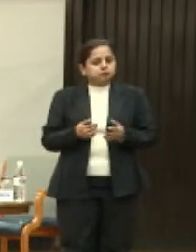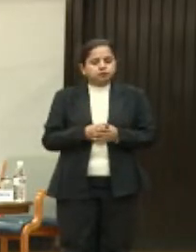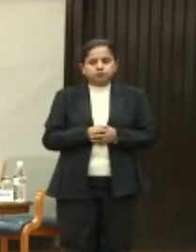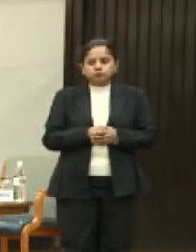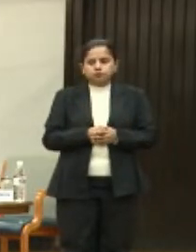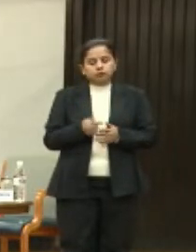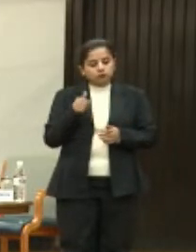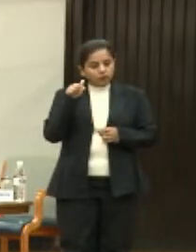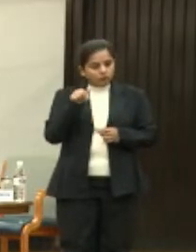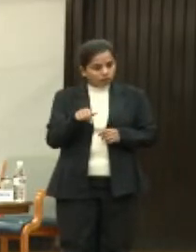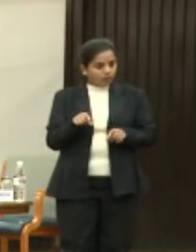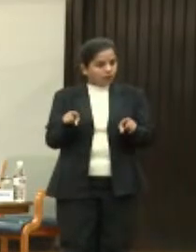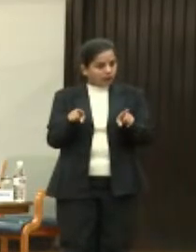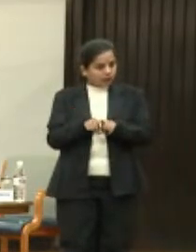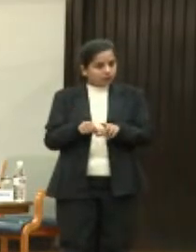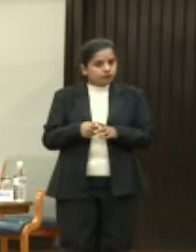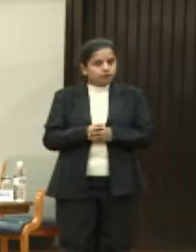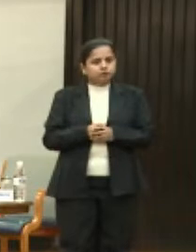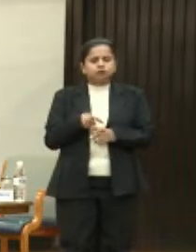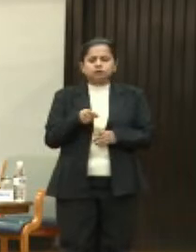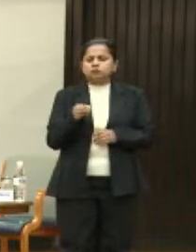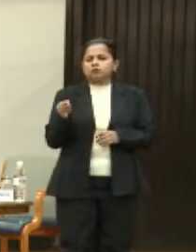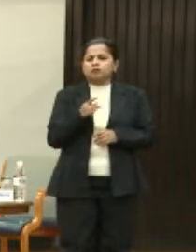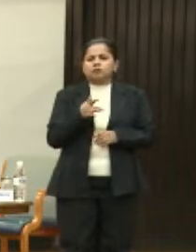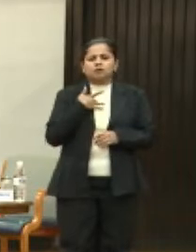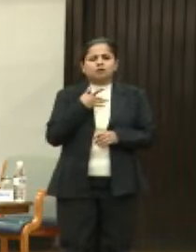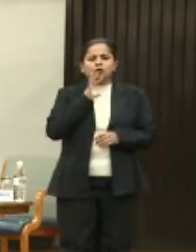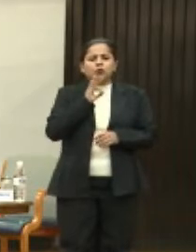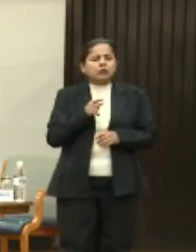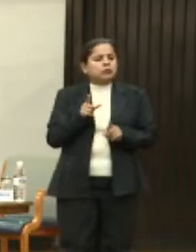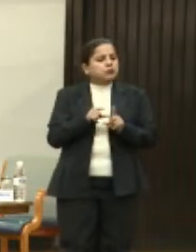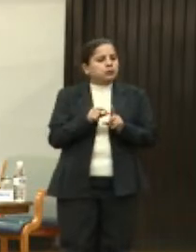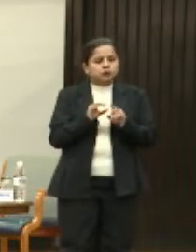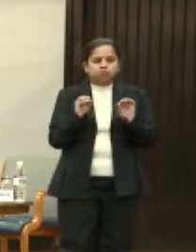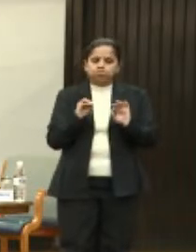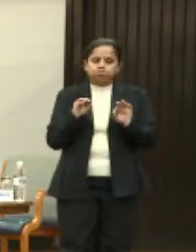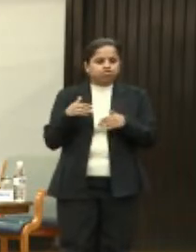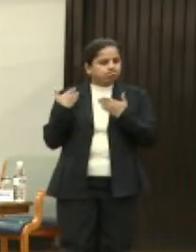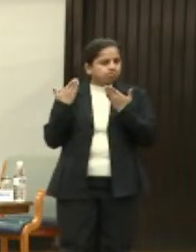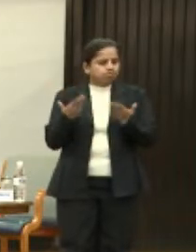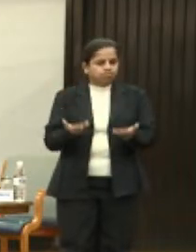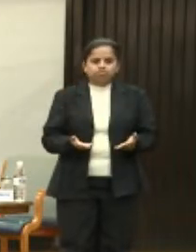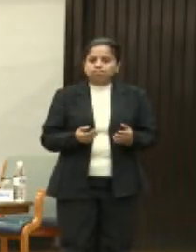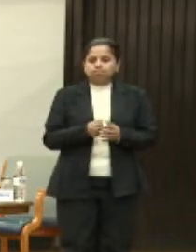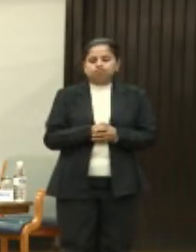And on this, almost nothing has been done.